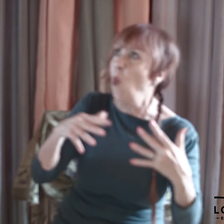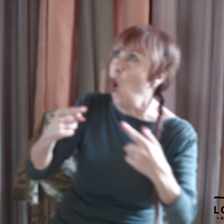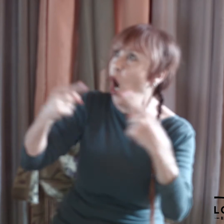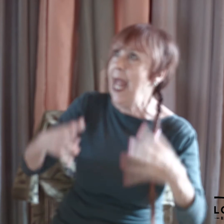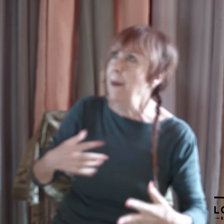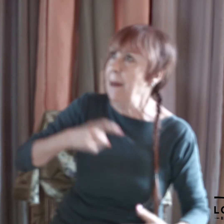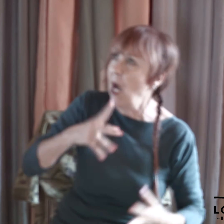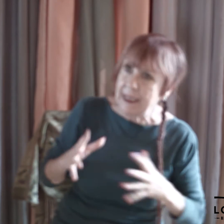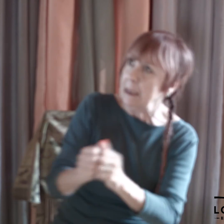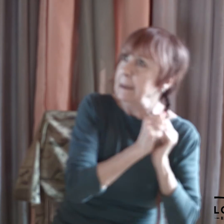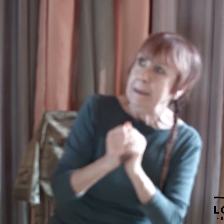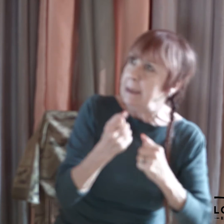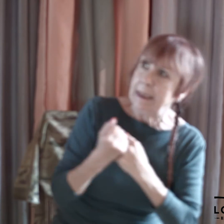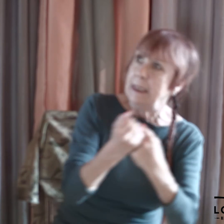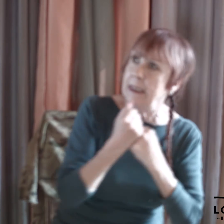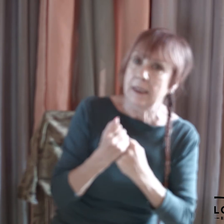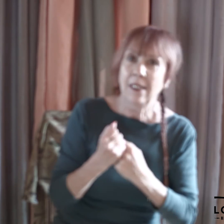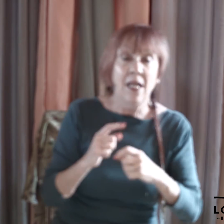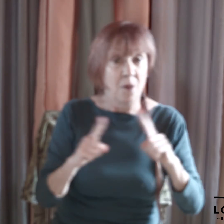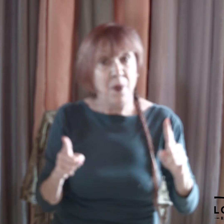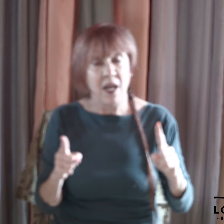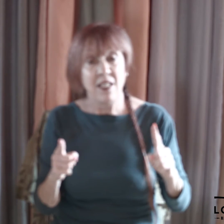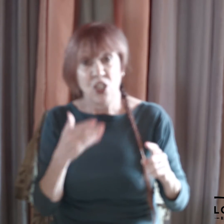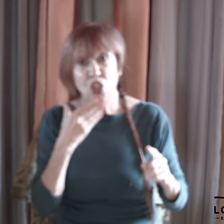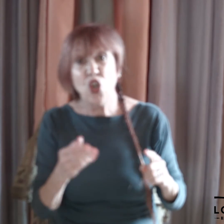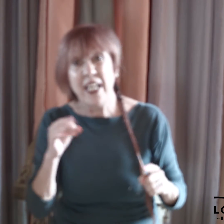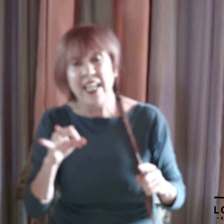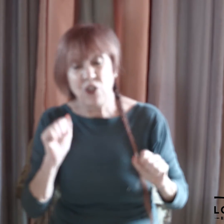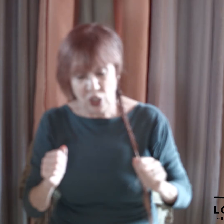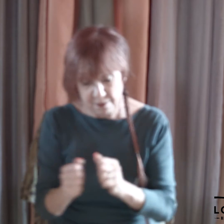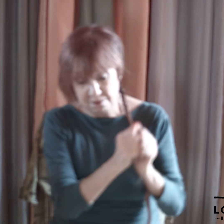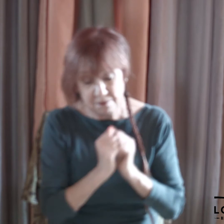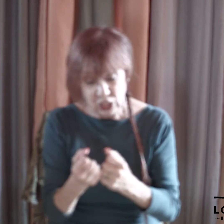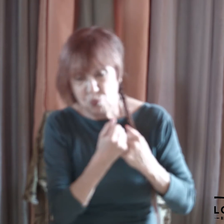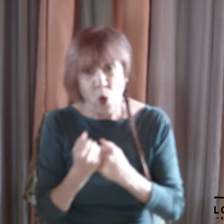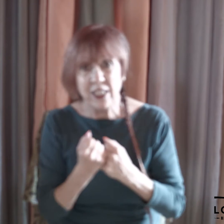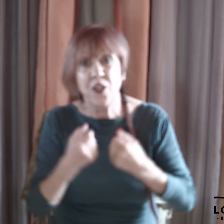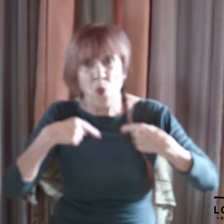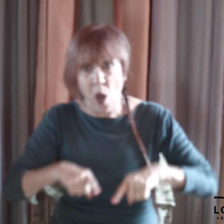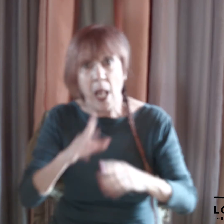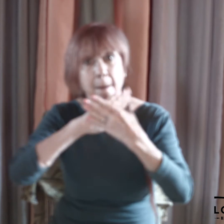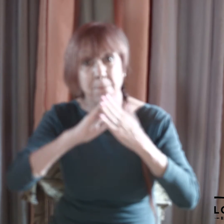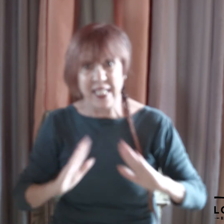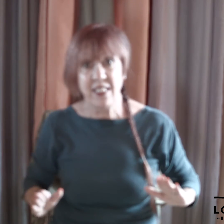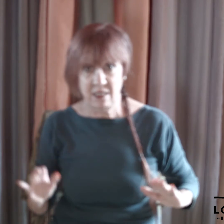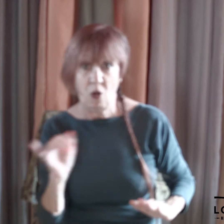got an enemy. But it would be good for us to be able to see it when we're at peace as well. Brings me, the way